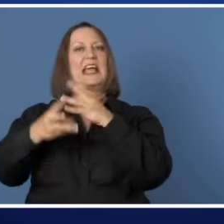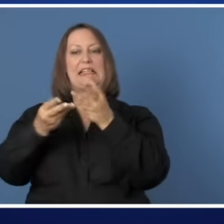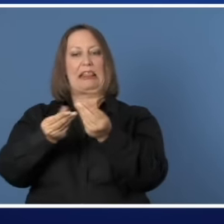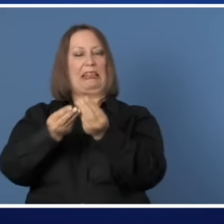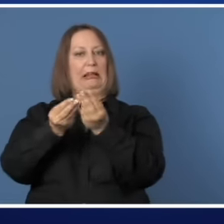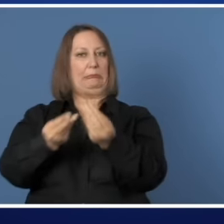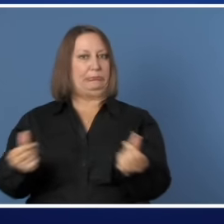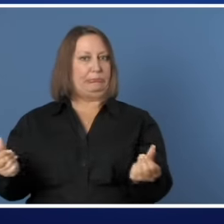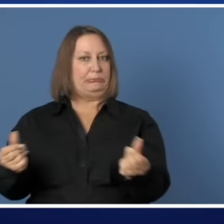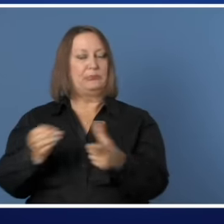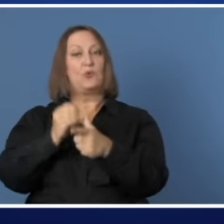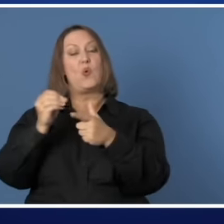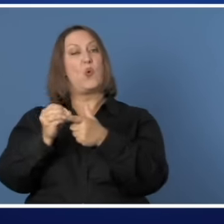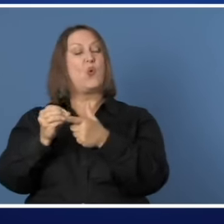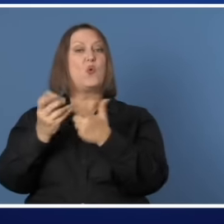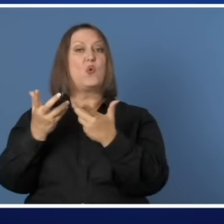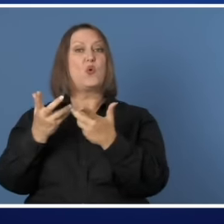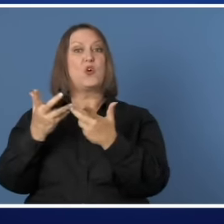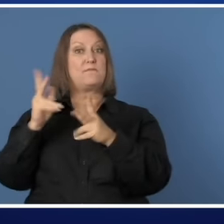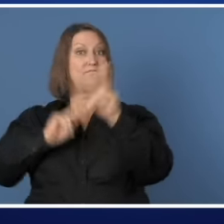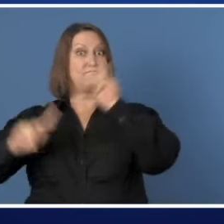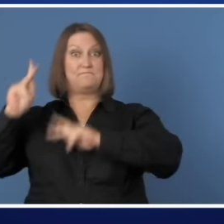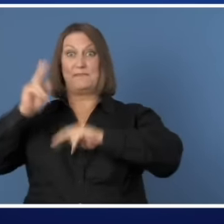or human modification.